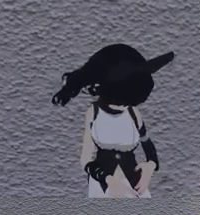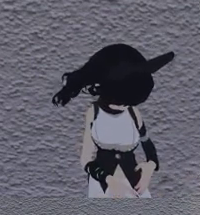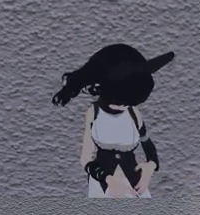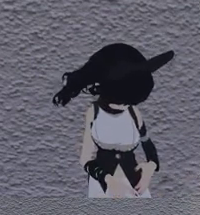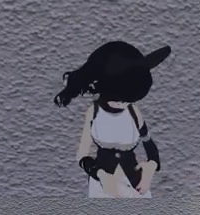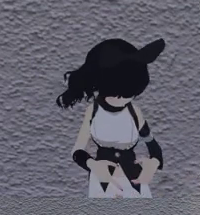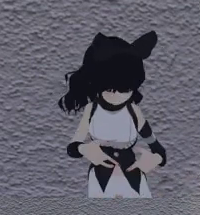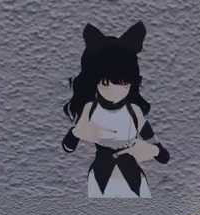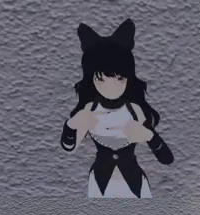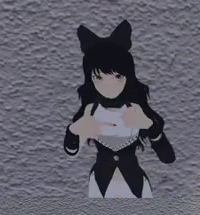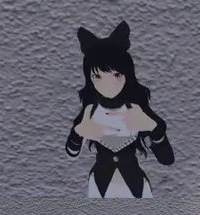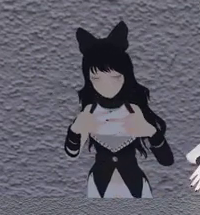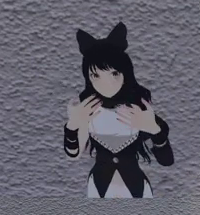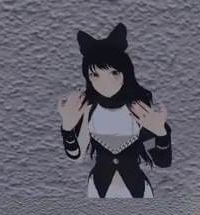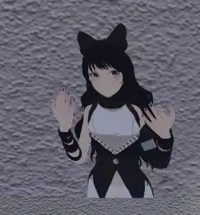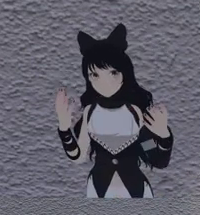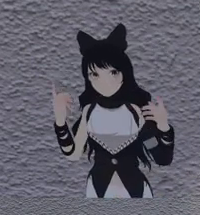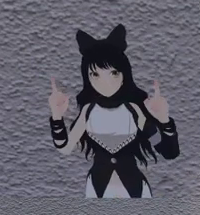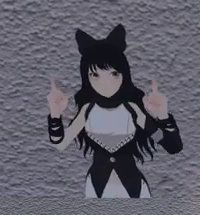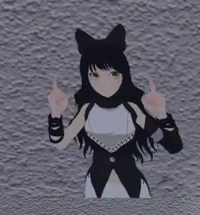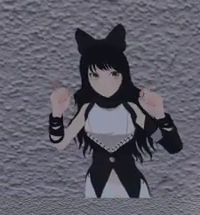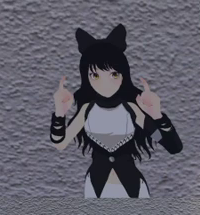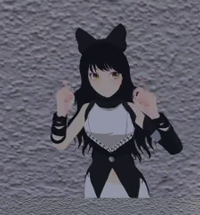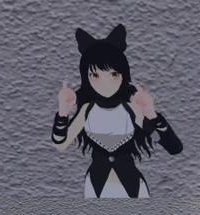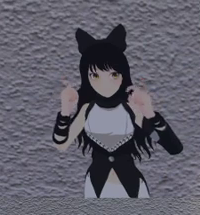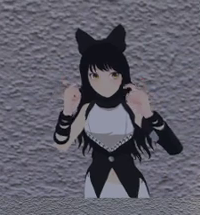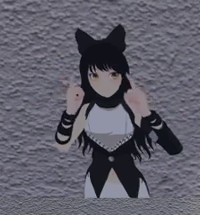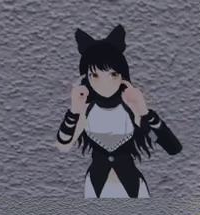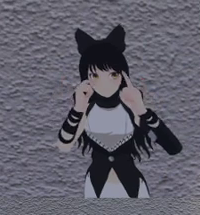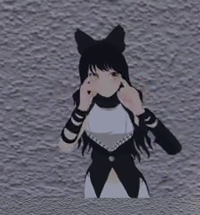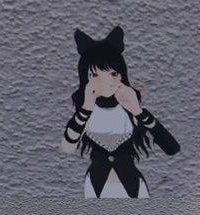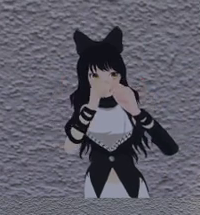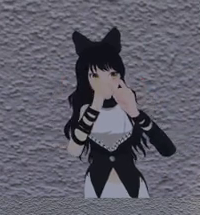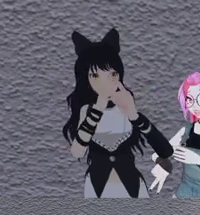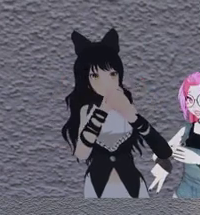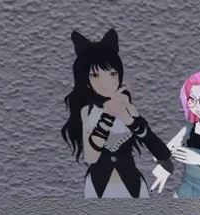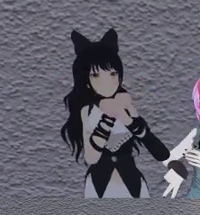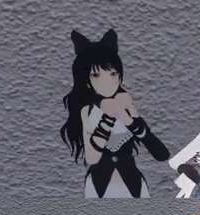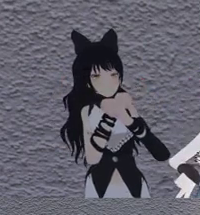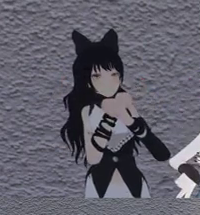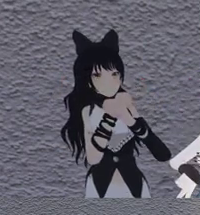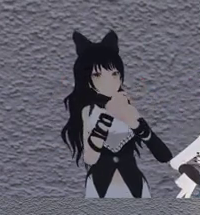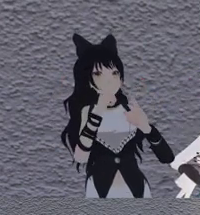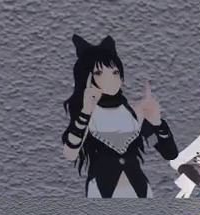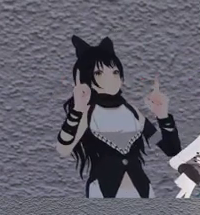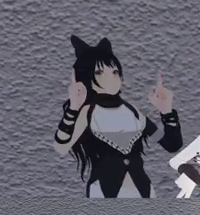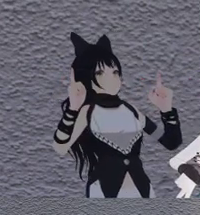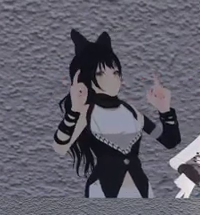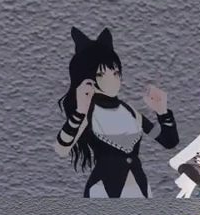Sorry, I just thought of something really mean. What's this sign? Complicated.